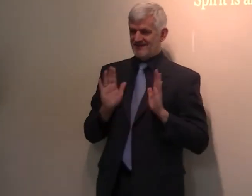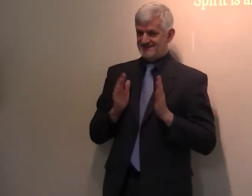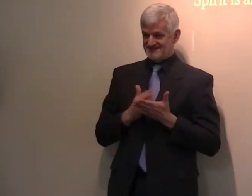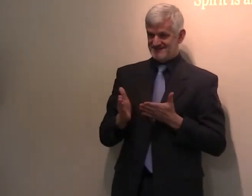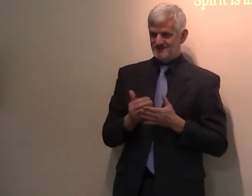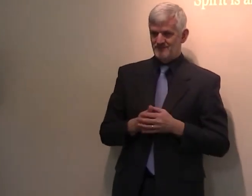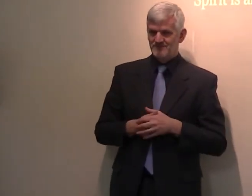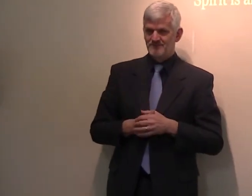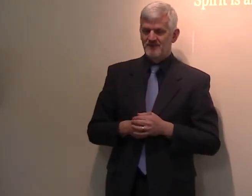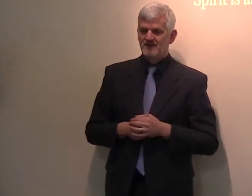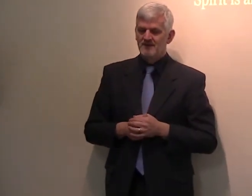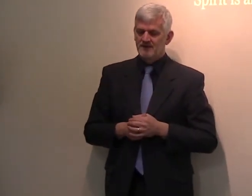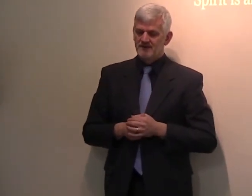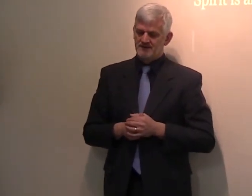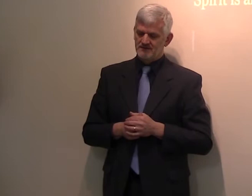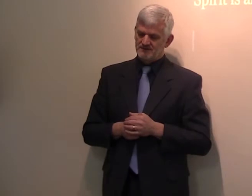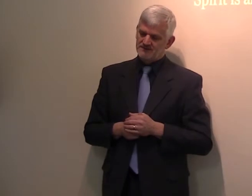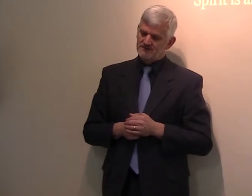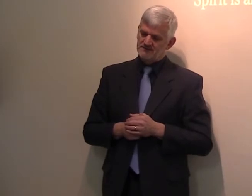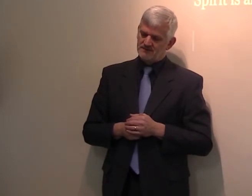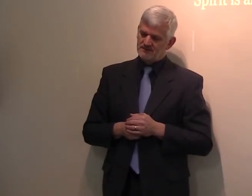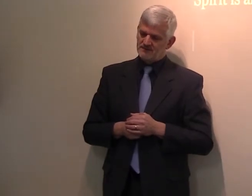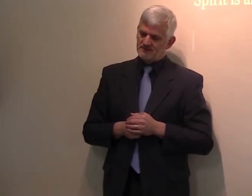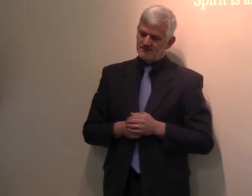you can never separate the Lord Jesus Christ with the Holy Spirit.